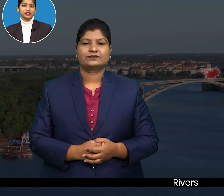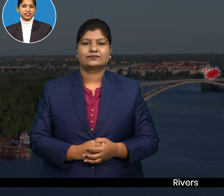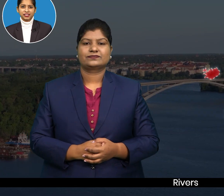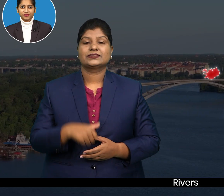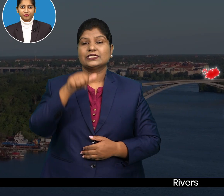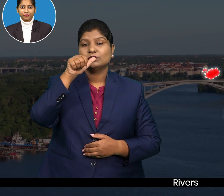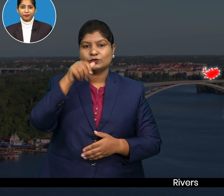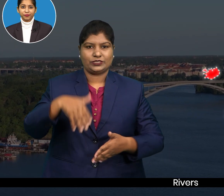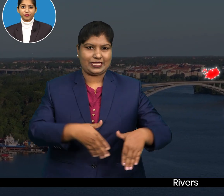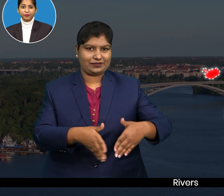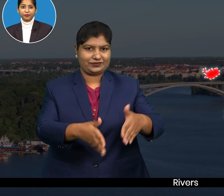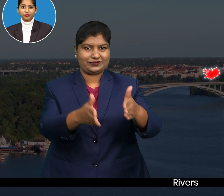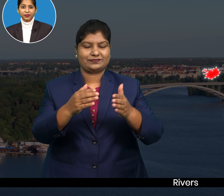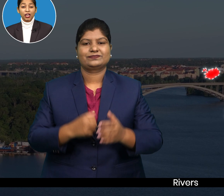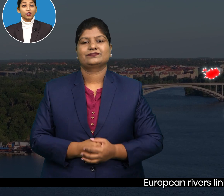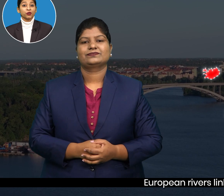Rivers.